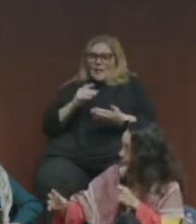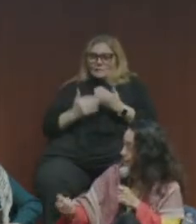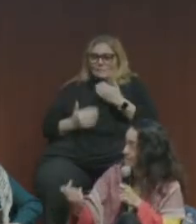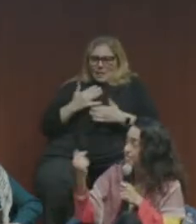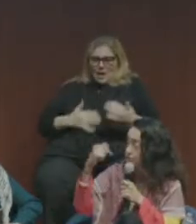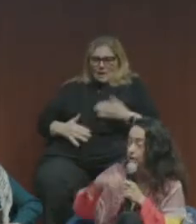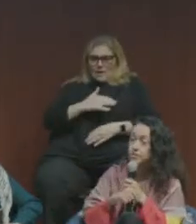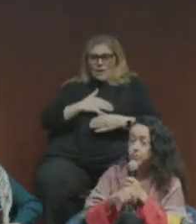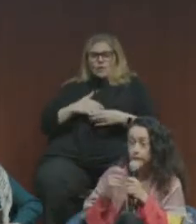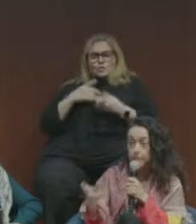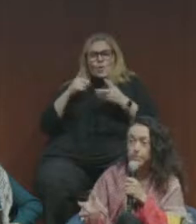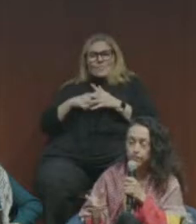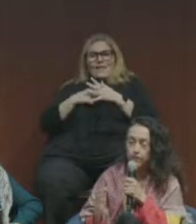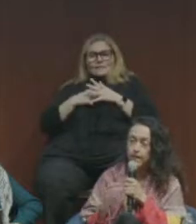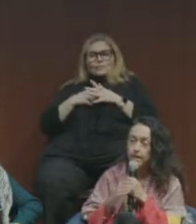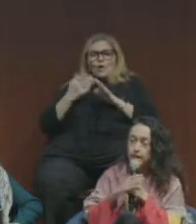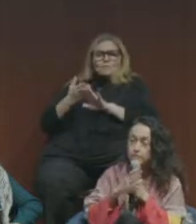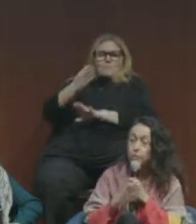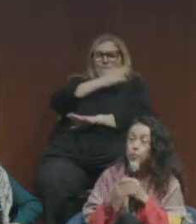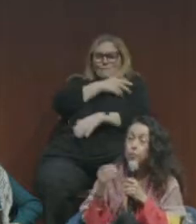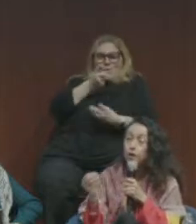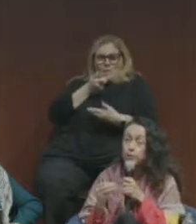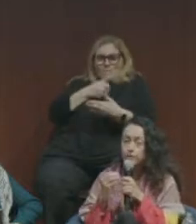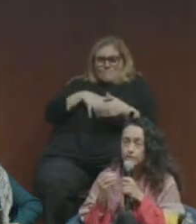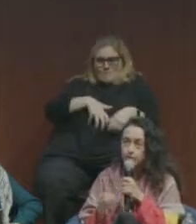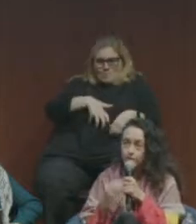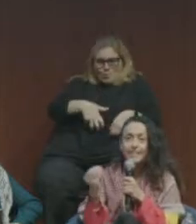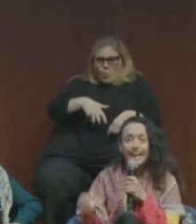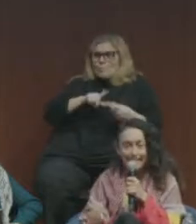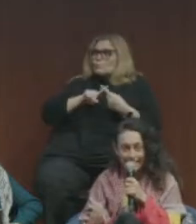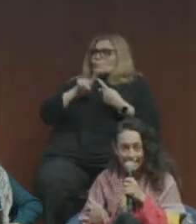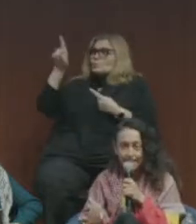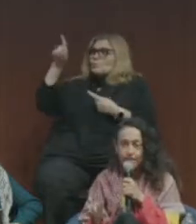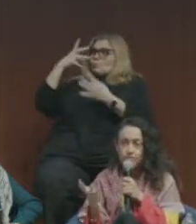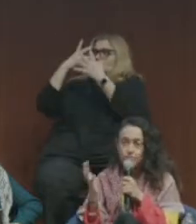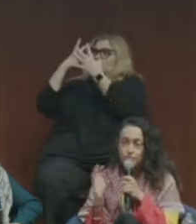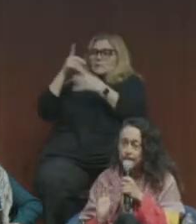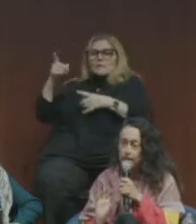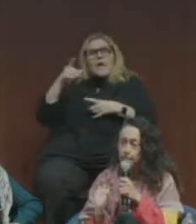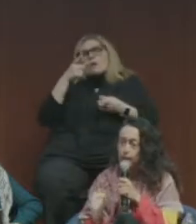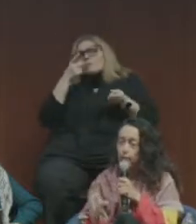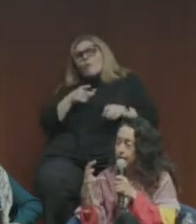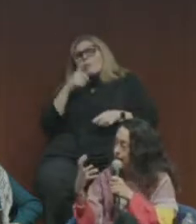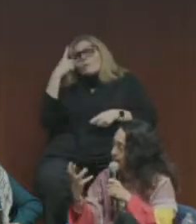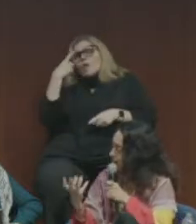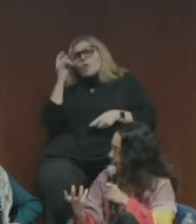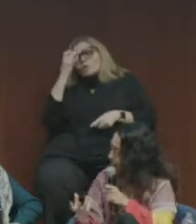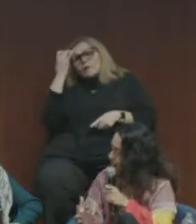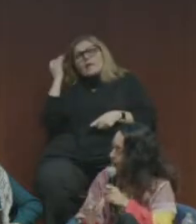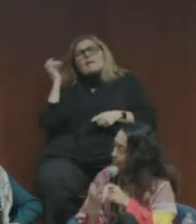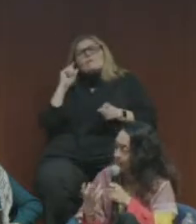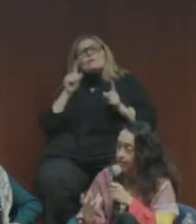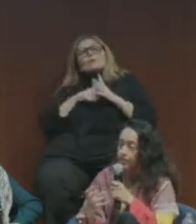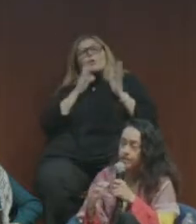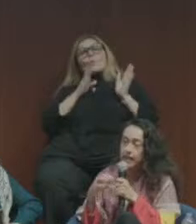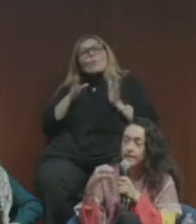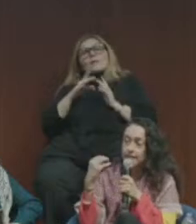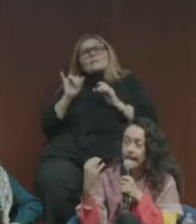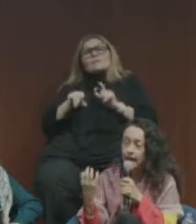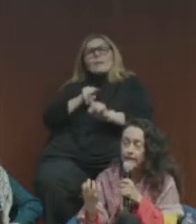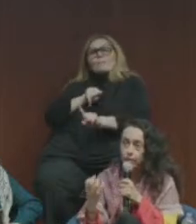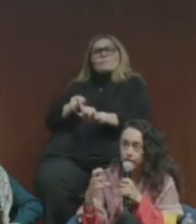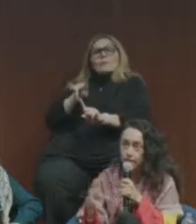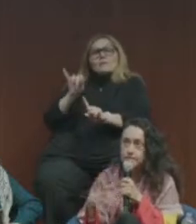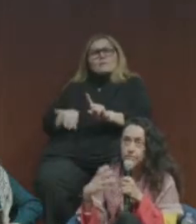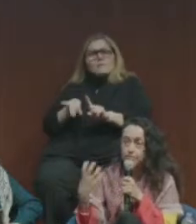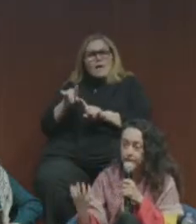prison pipeline starts way before. And so what would it look like to think about organizing from there? Like